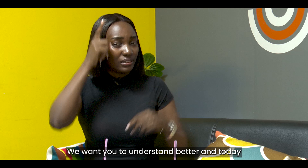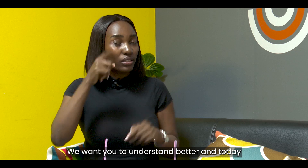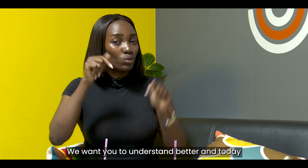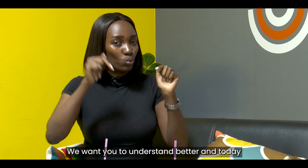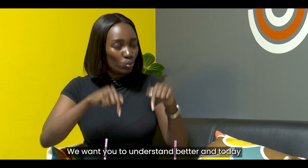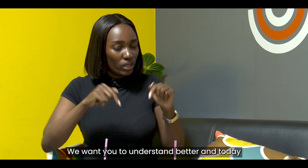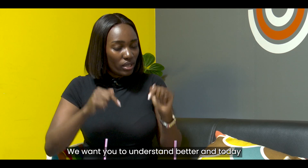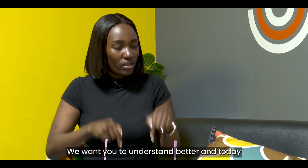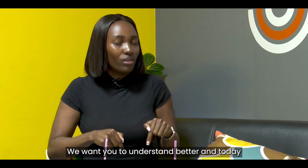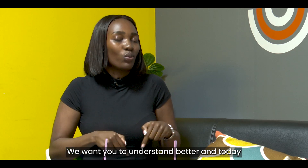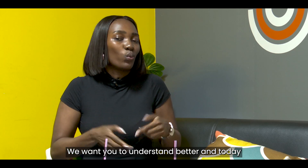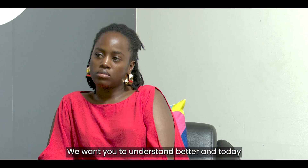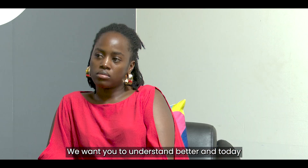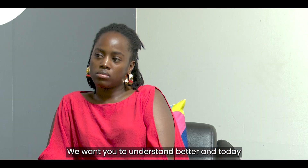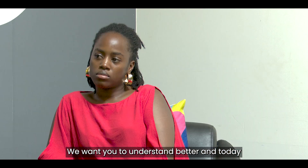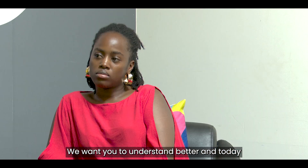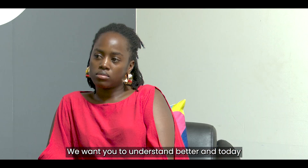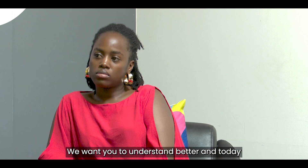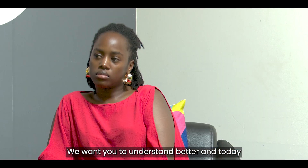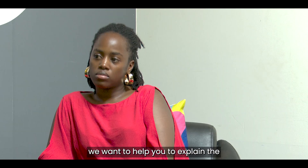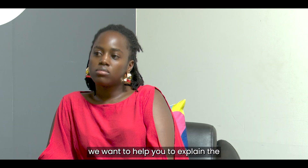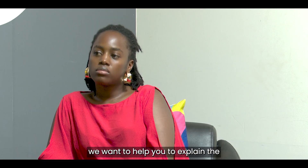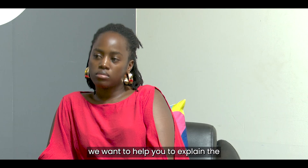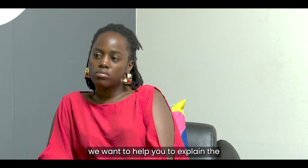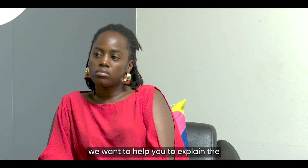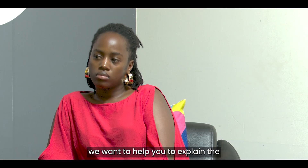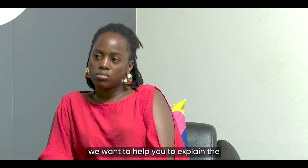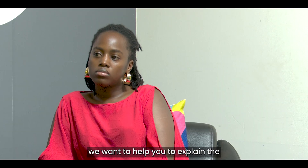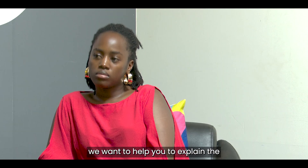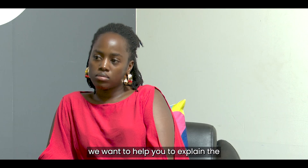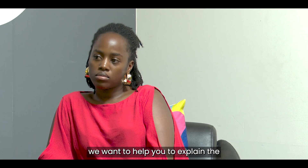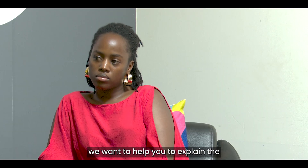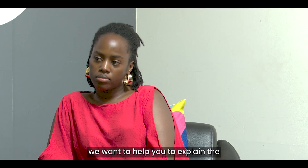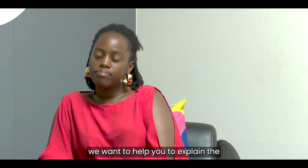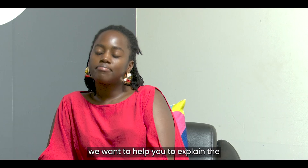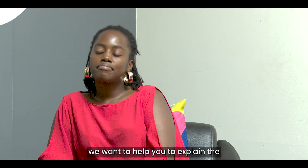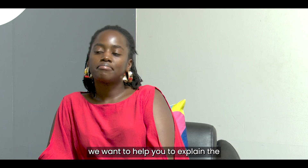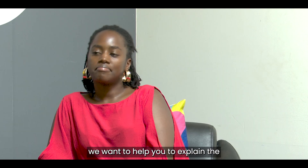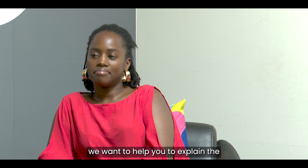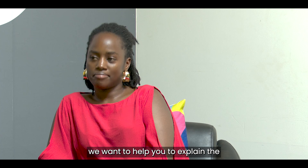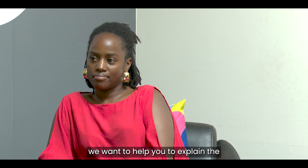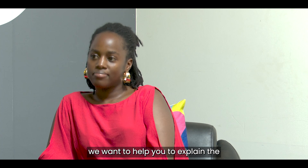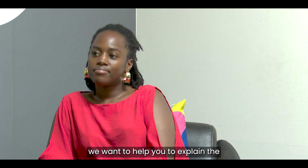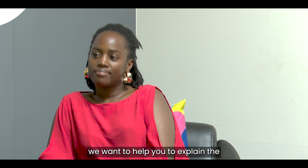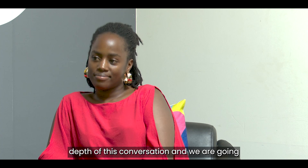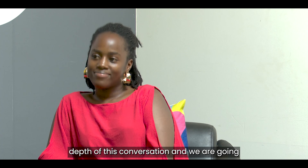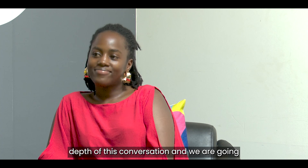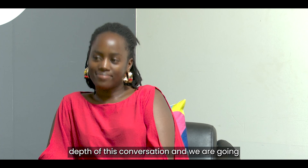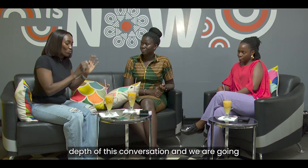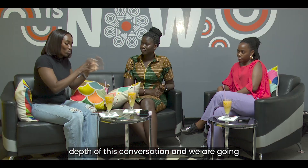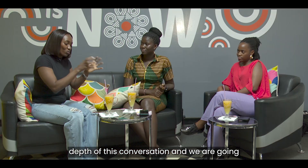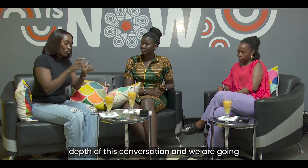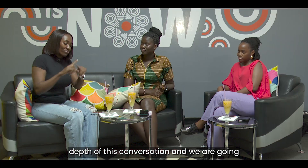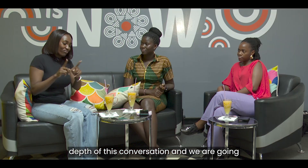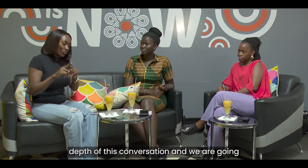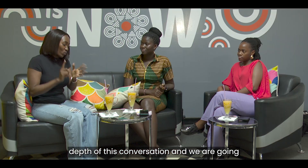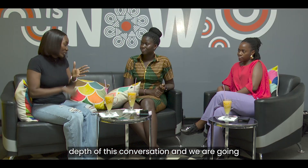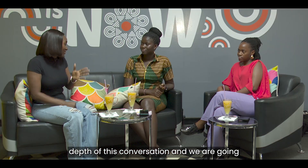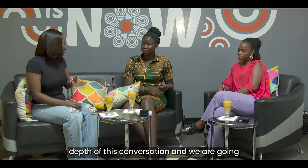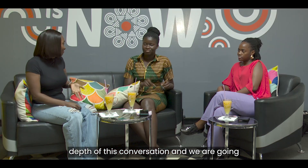you to understand better, and today we want to help you to explain the depth of this conversation.